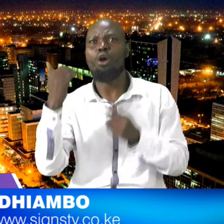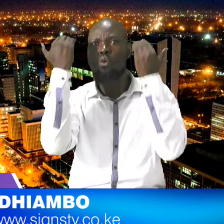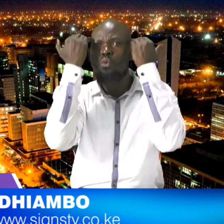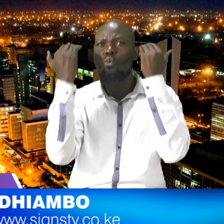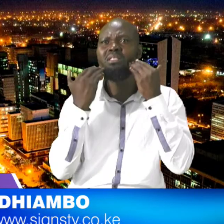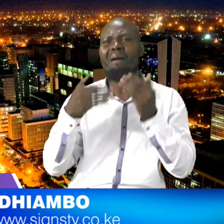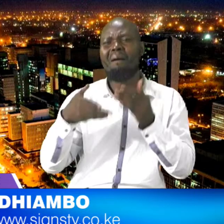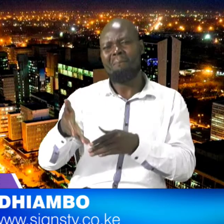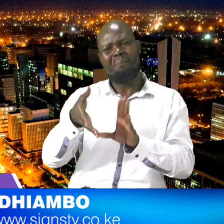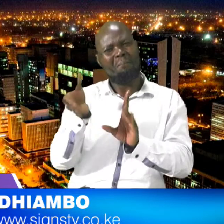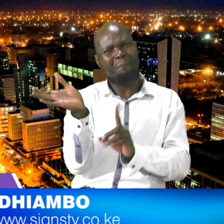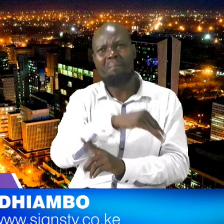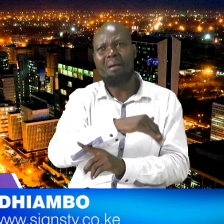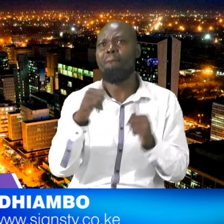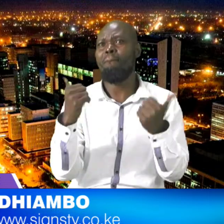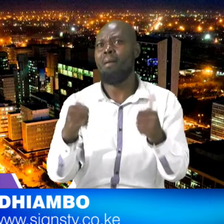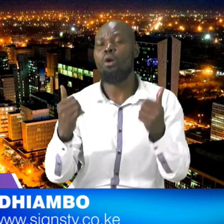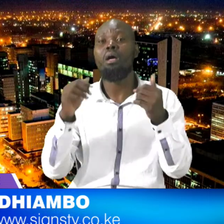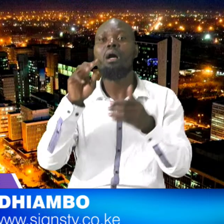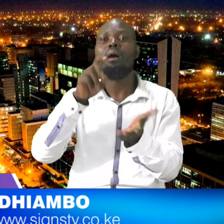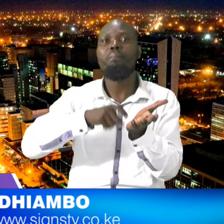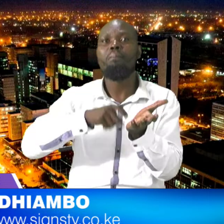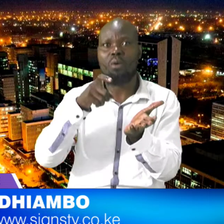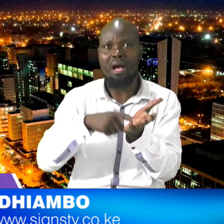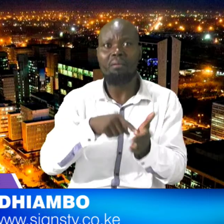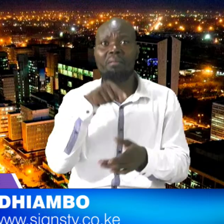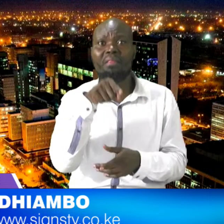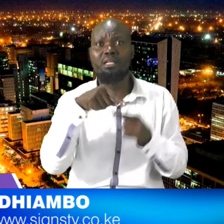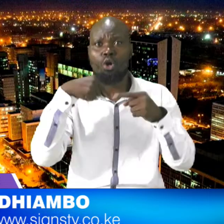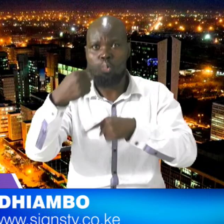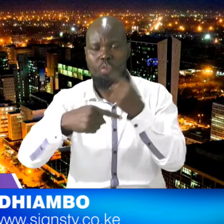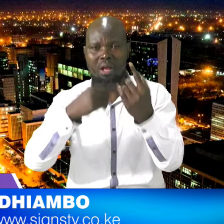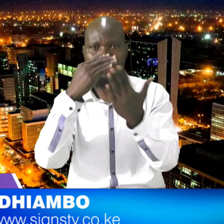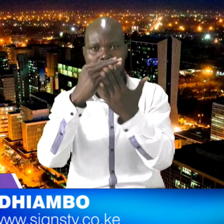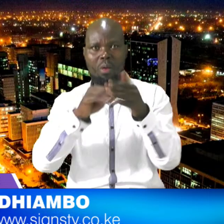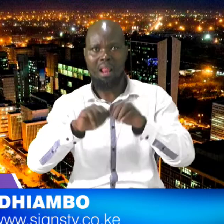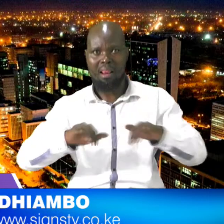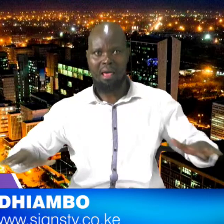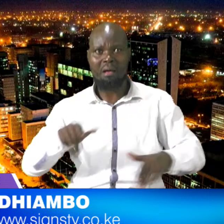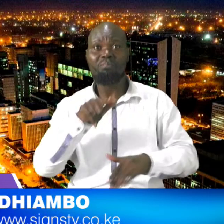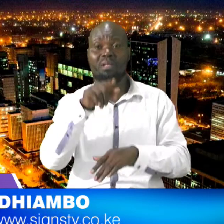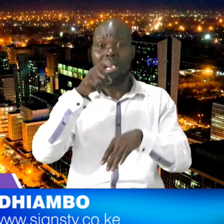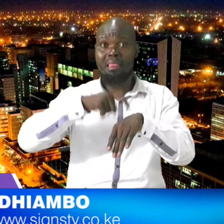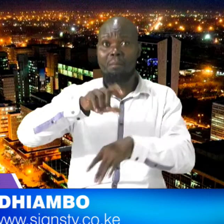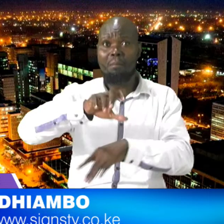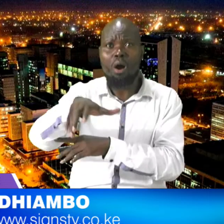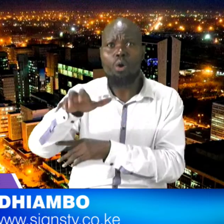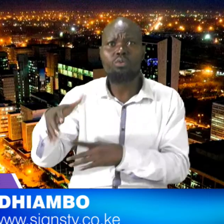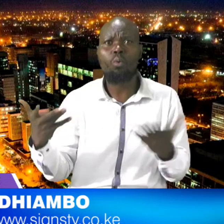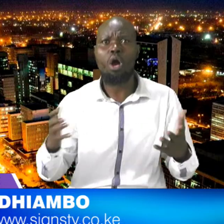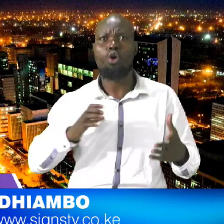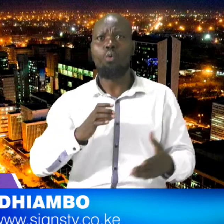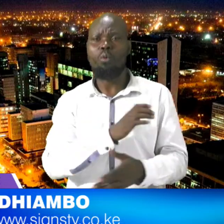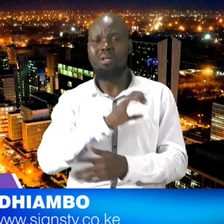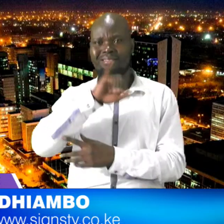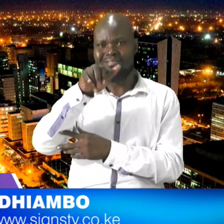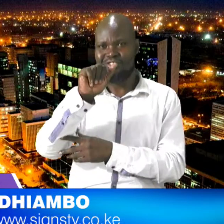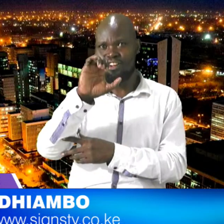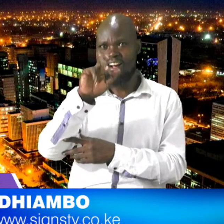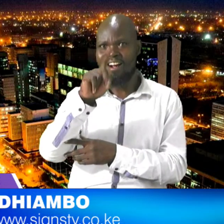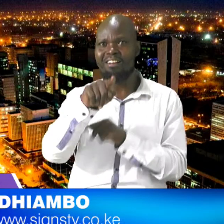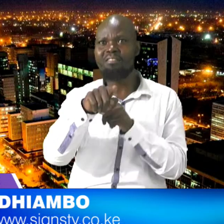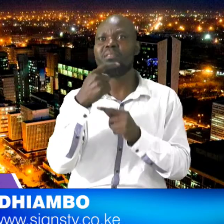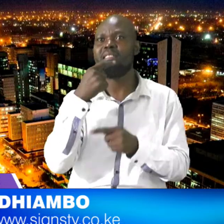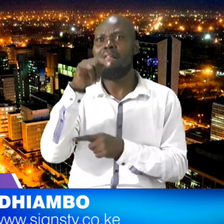ADR, to settle the ongoing case disputes related to the contentious Mwea settlement scheme land.